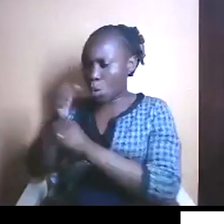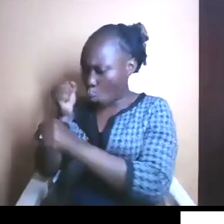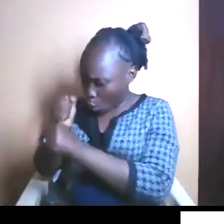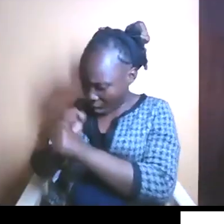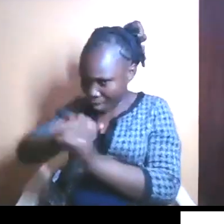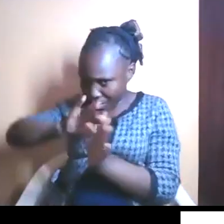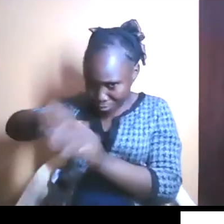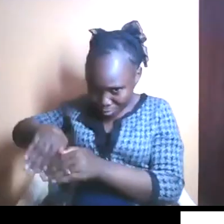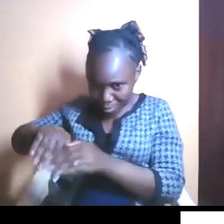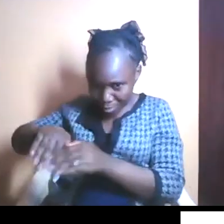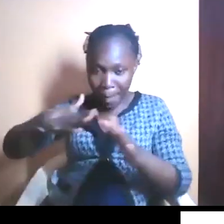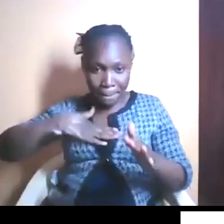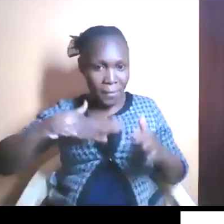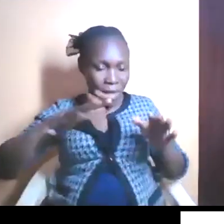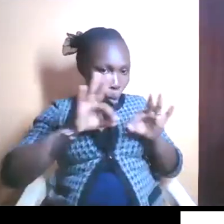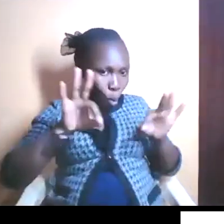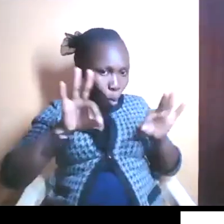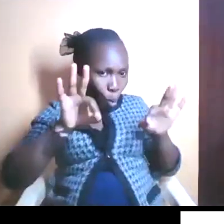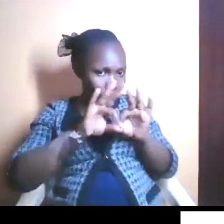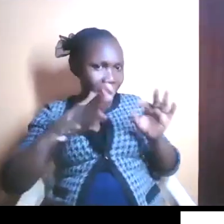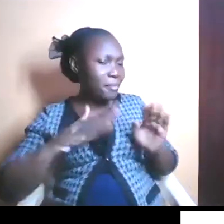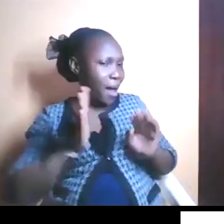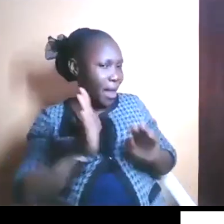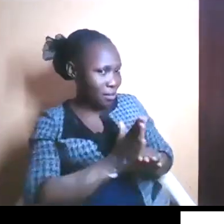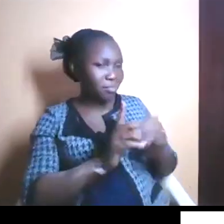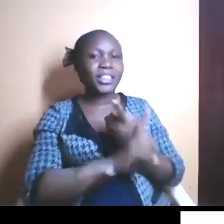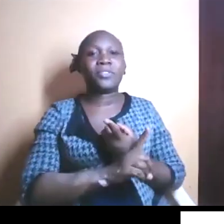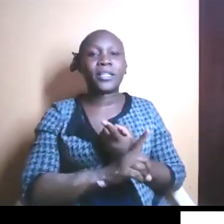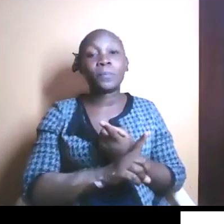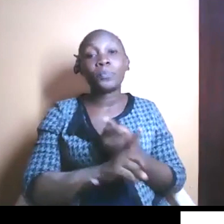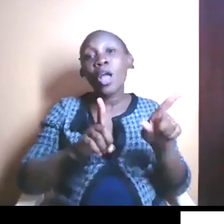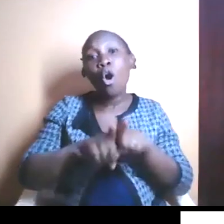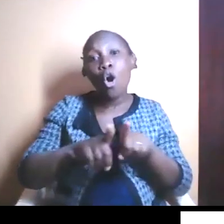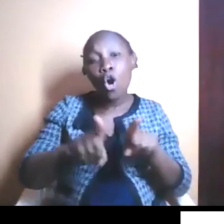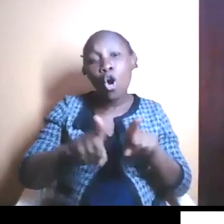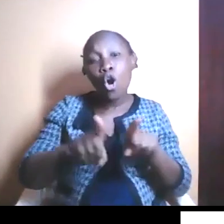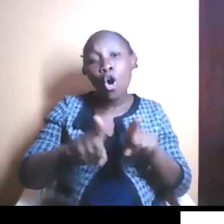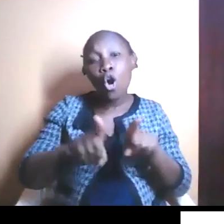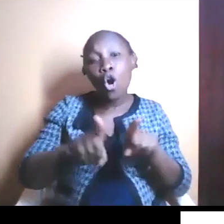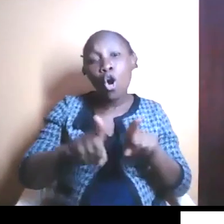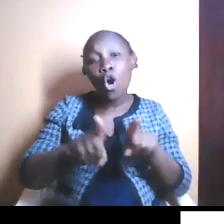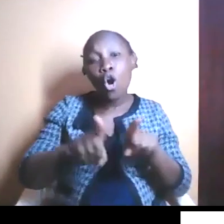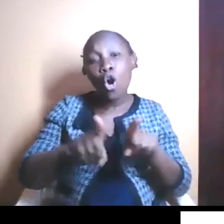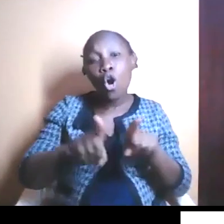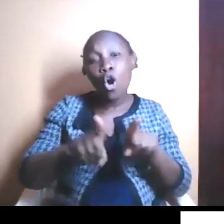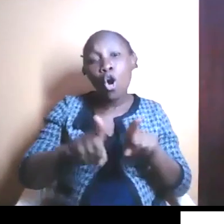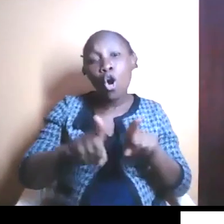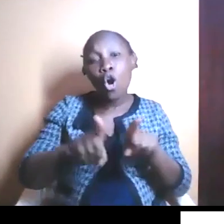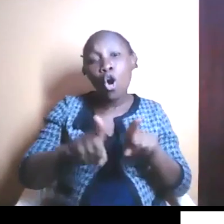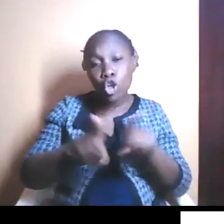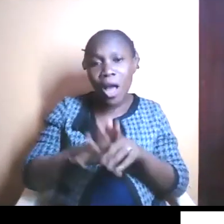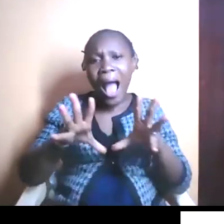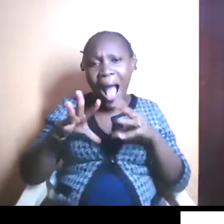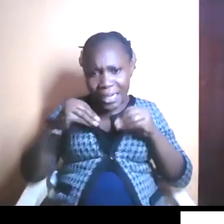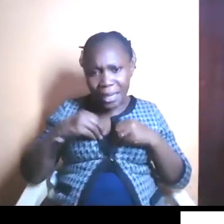radically generous, encourage other people. Instead of backstabbing them, accept other people also, all right? Give people verbal